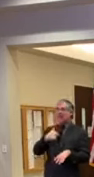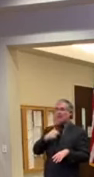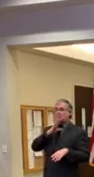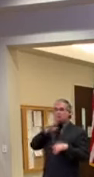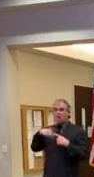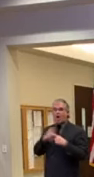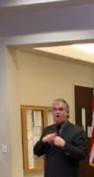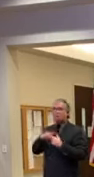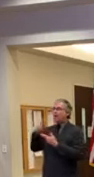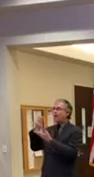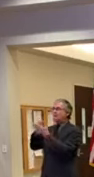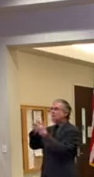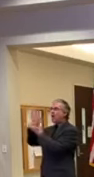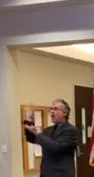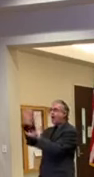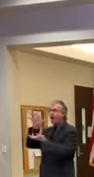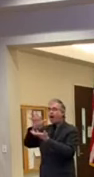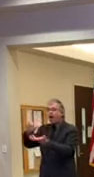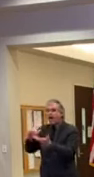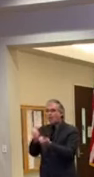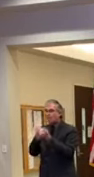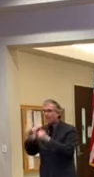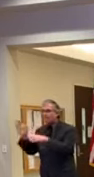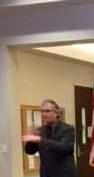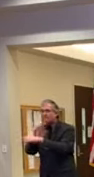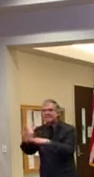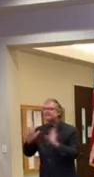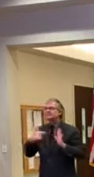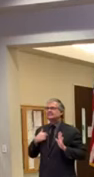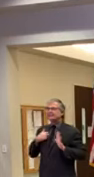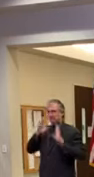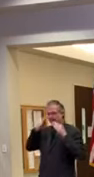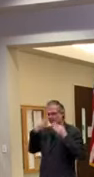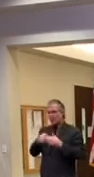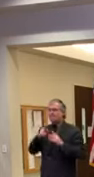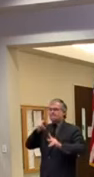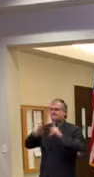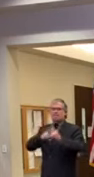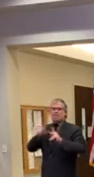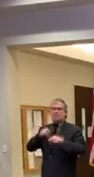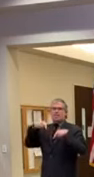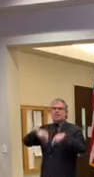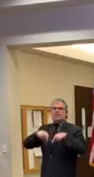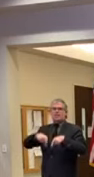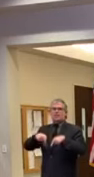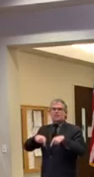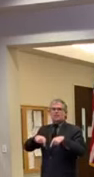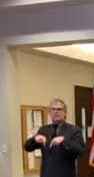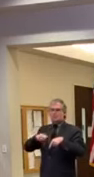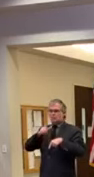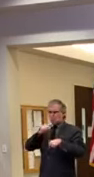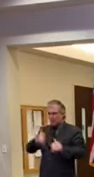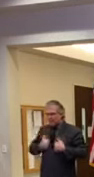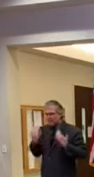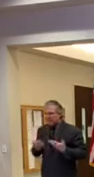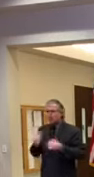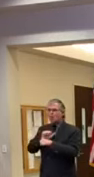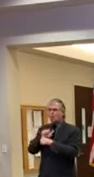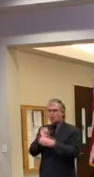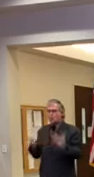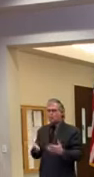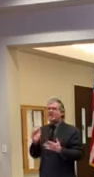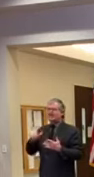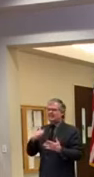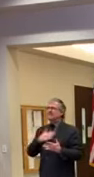and well-being of the people of the state of Nevada. Our folks that live here, our folks that work here, that's my primary concern.